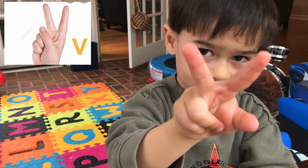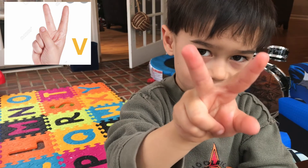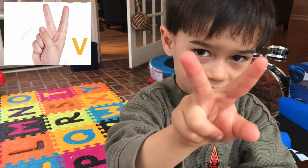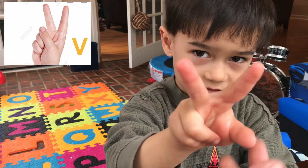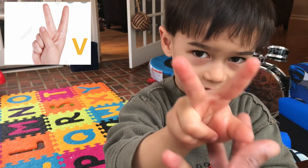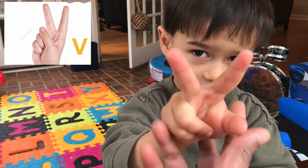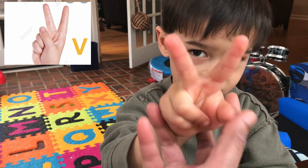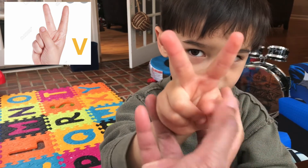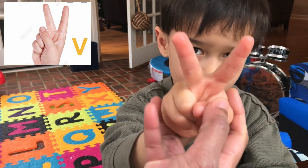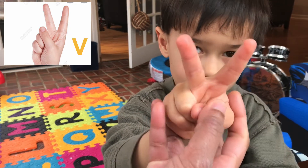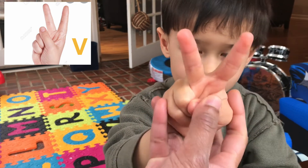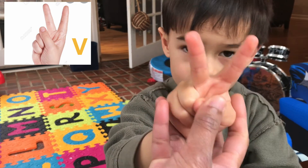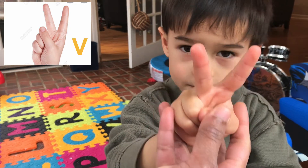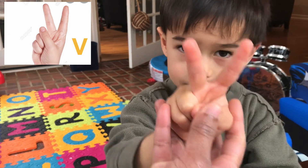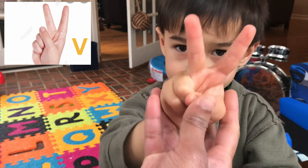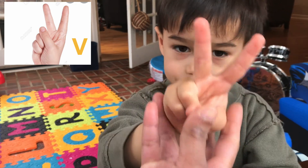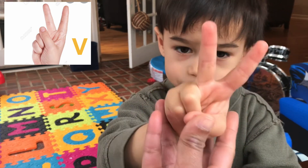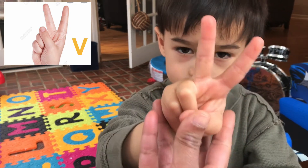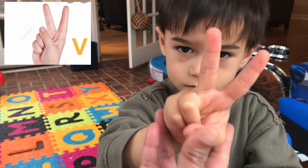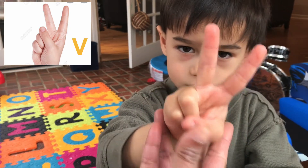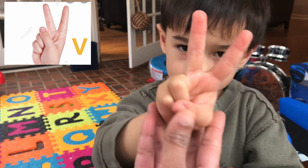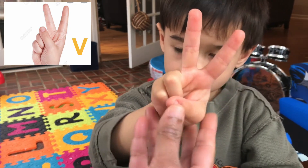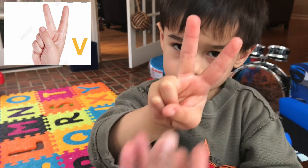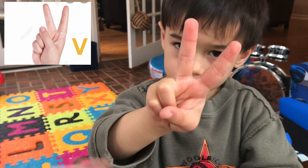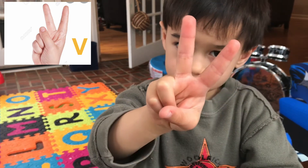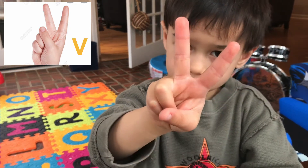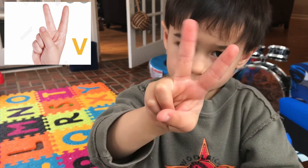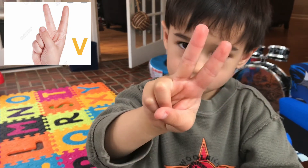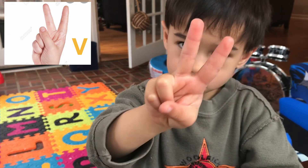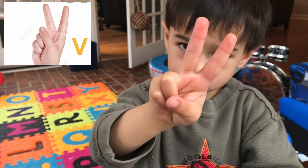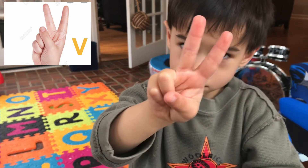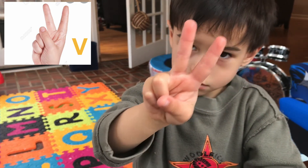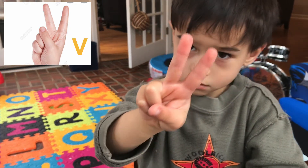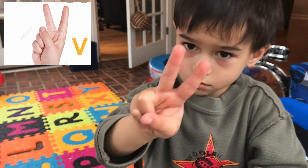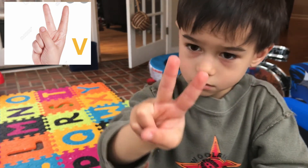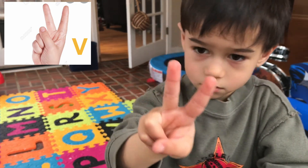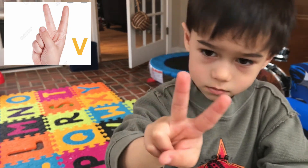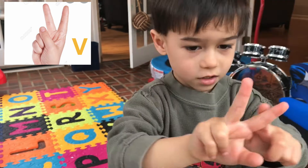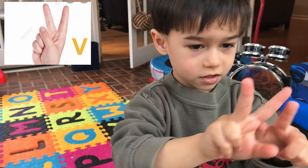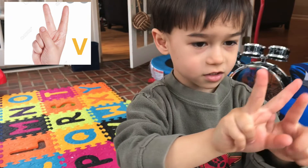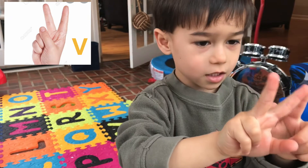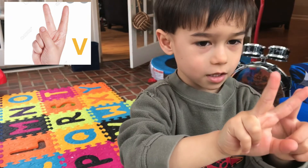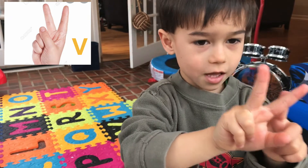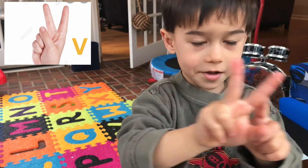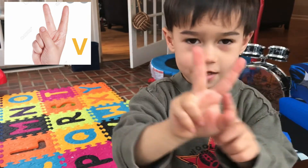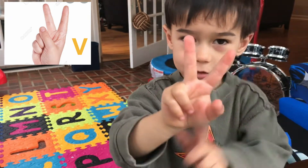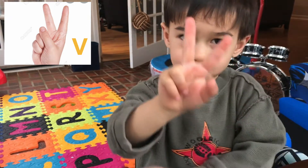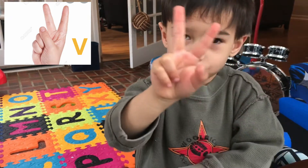V is like this. Yep, like that. V. Just like little